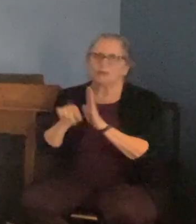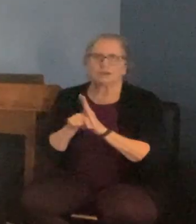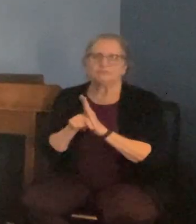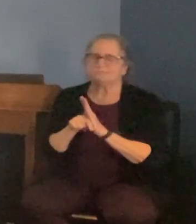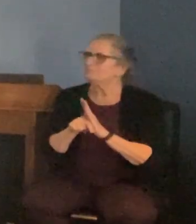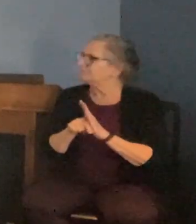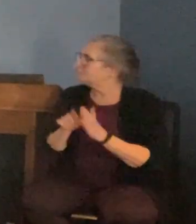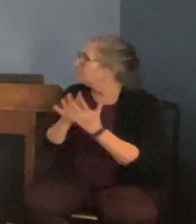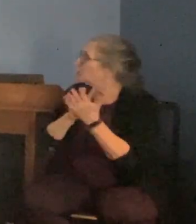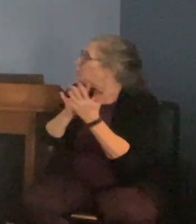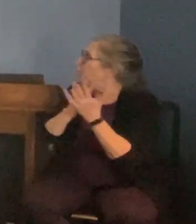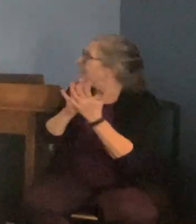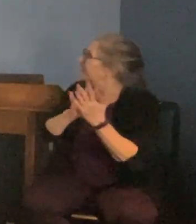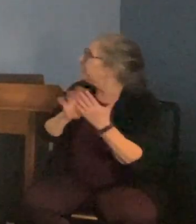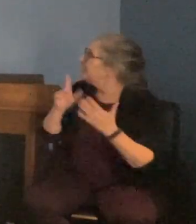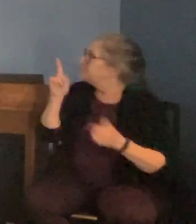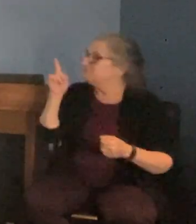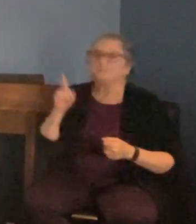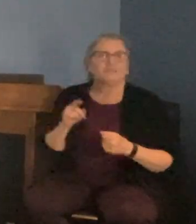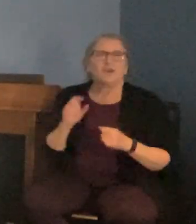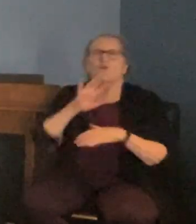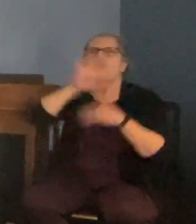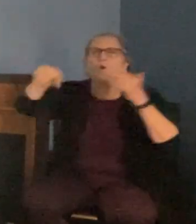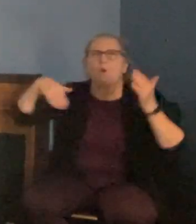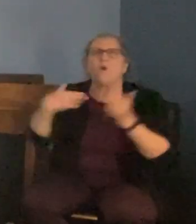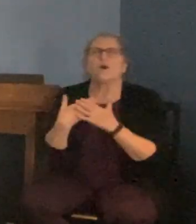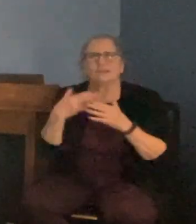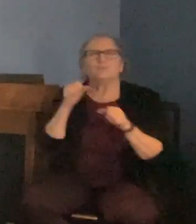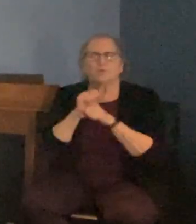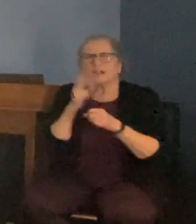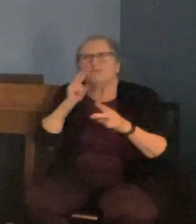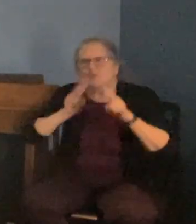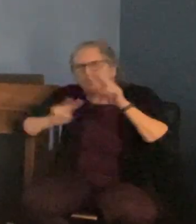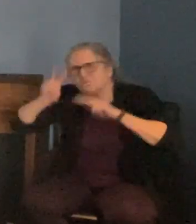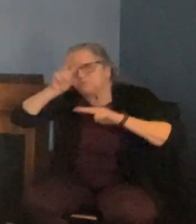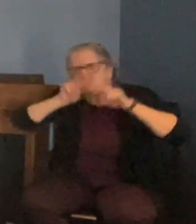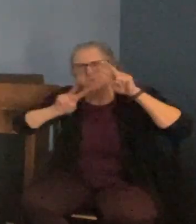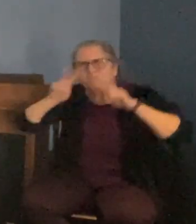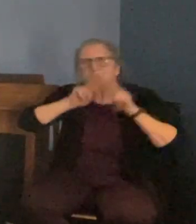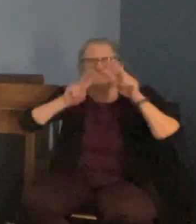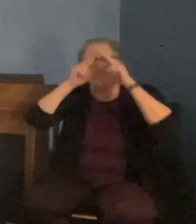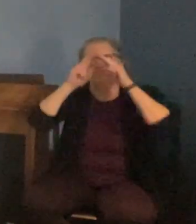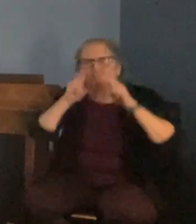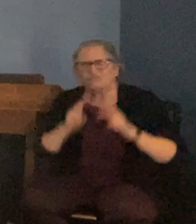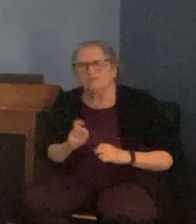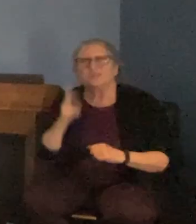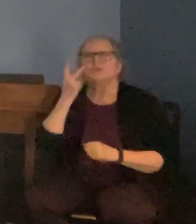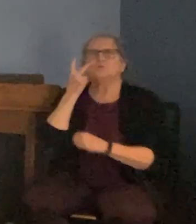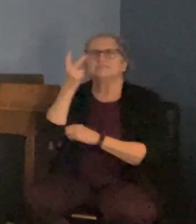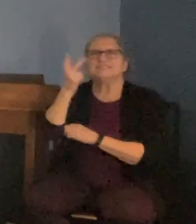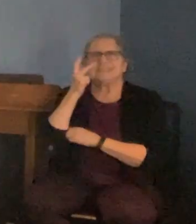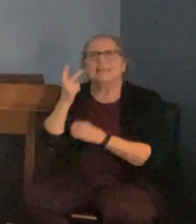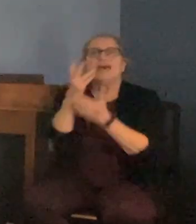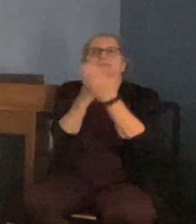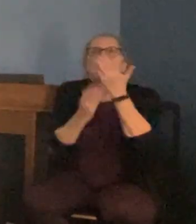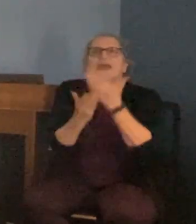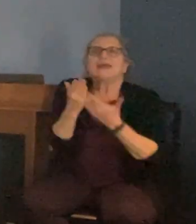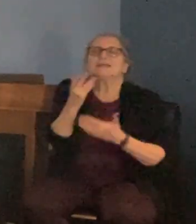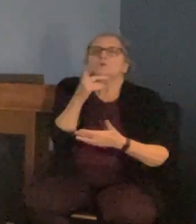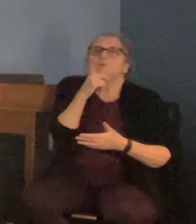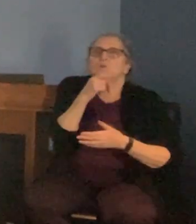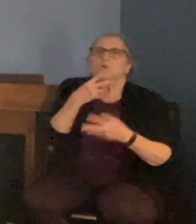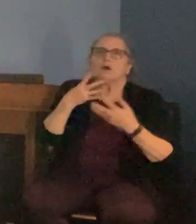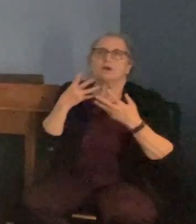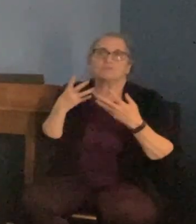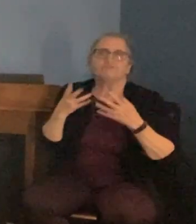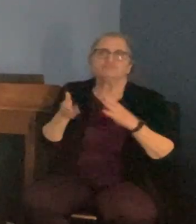that was something that in all of the work, if we look closer, we will see, like, the hands that are operating the